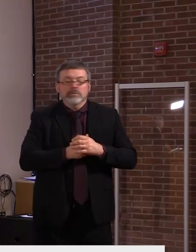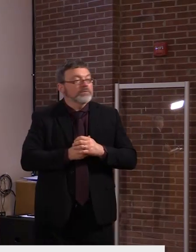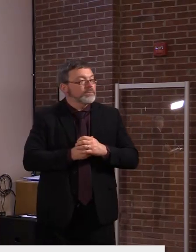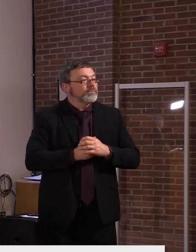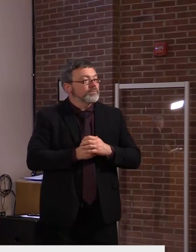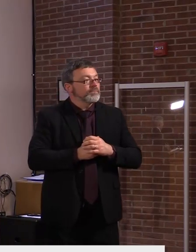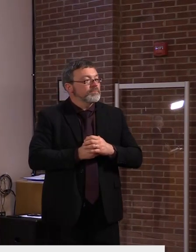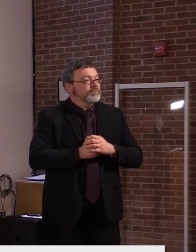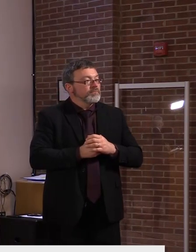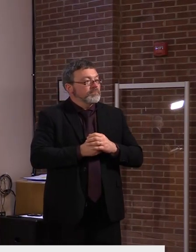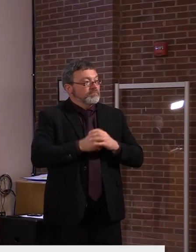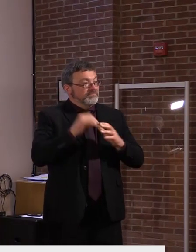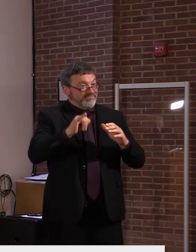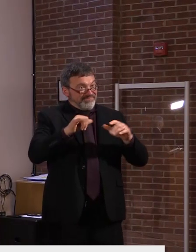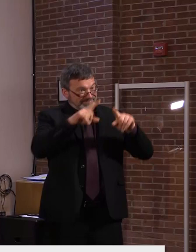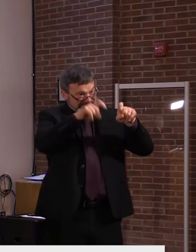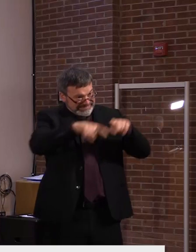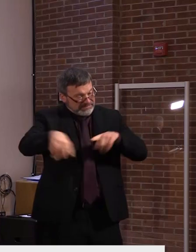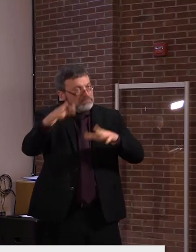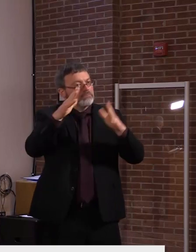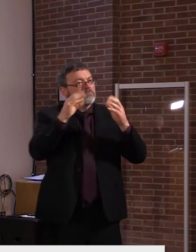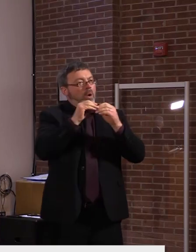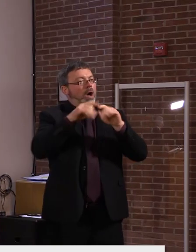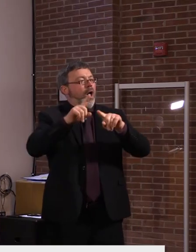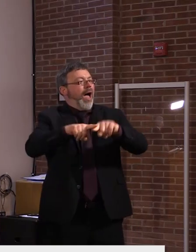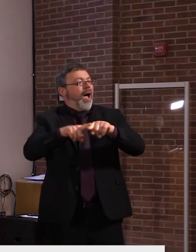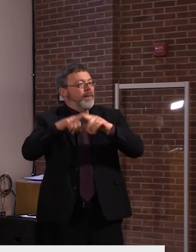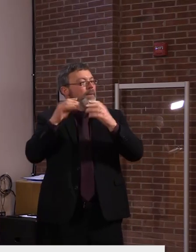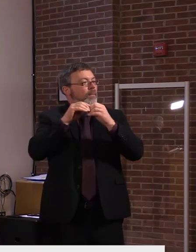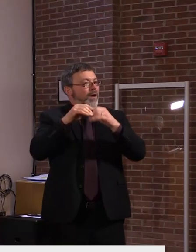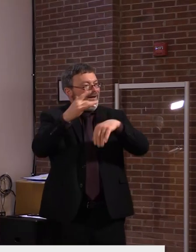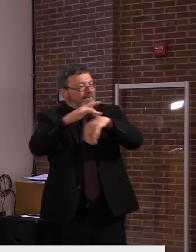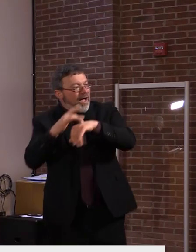whether it's a LAMP test or an antigen test.